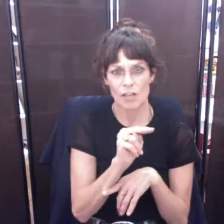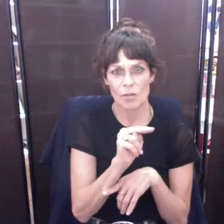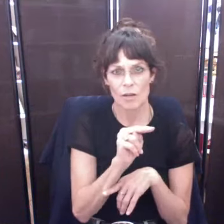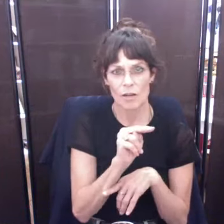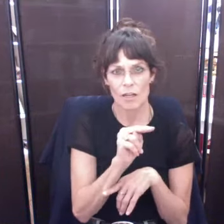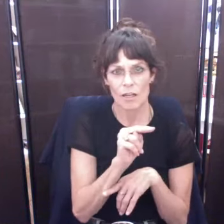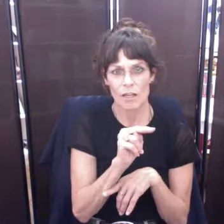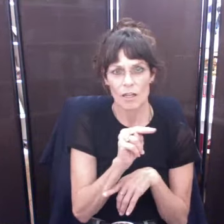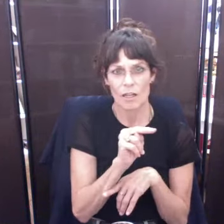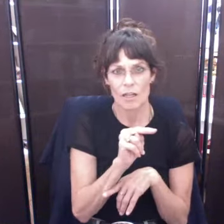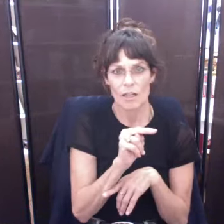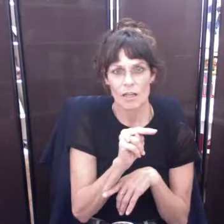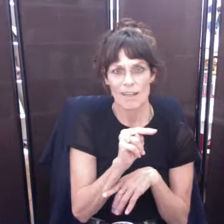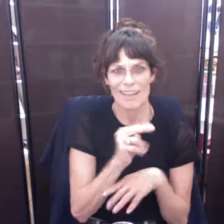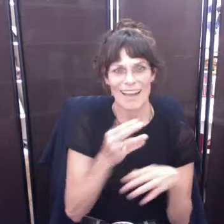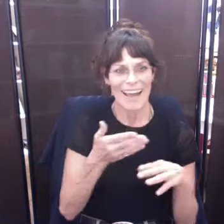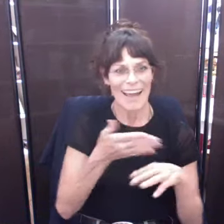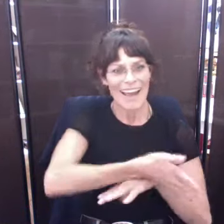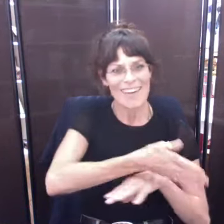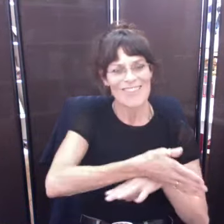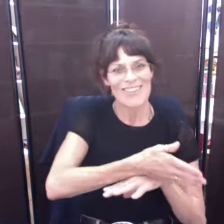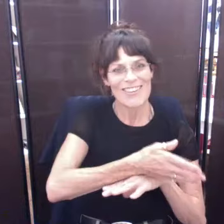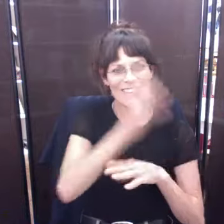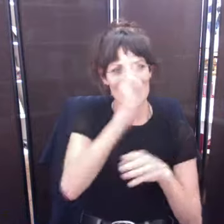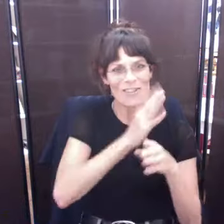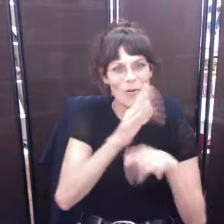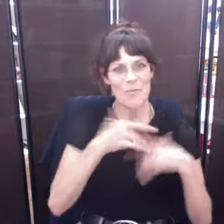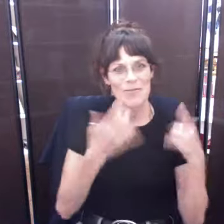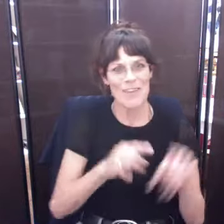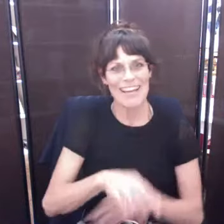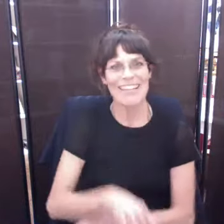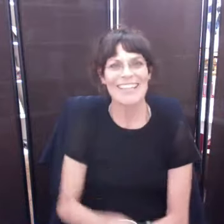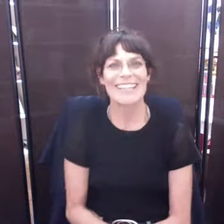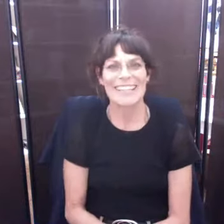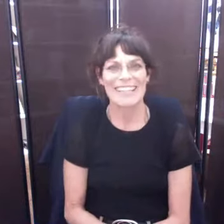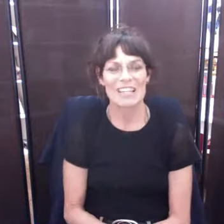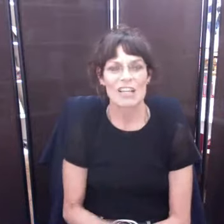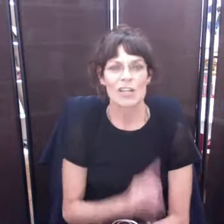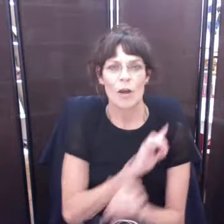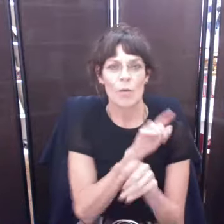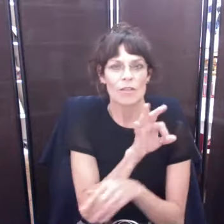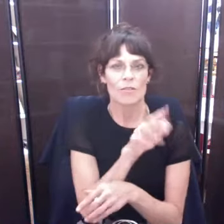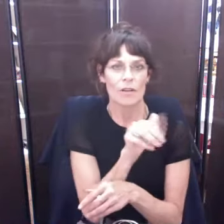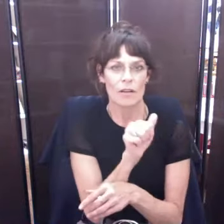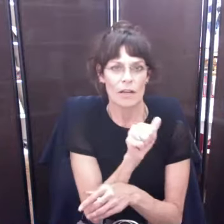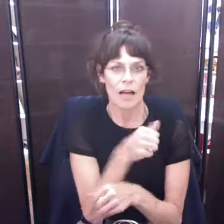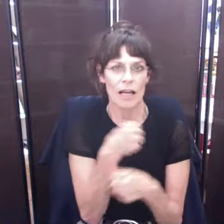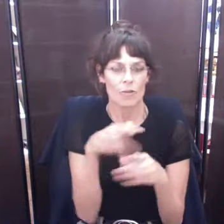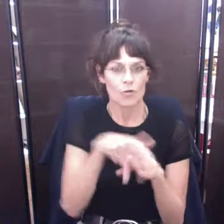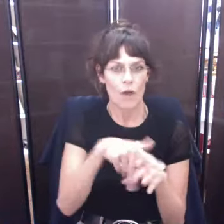after McHenry Soberfest, after all the fun. And I went into Florida, and in Florida, I drive a Harley, and we were all out on a bike